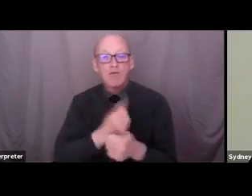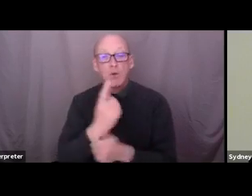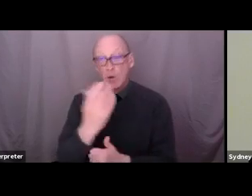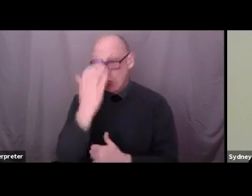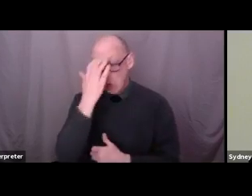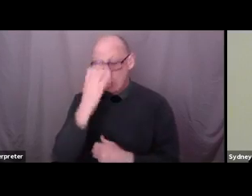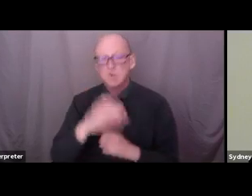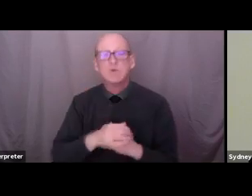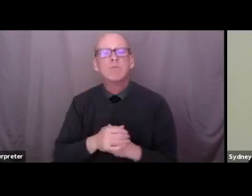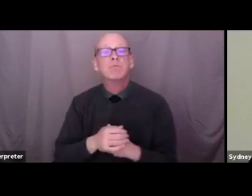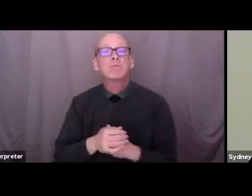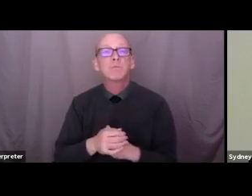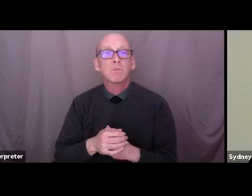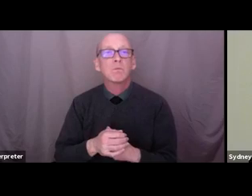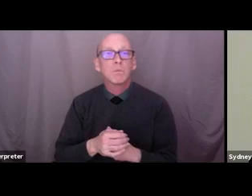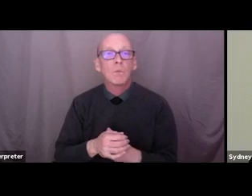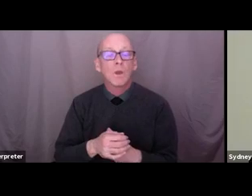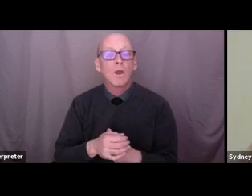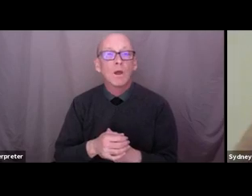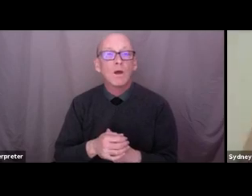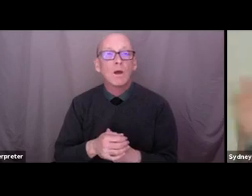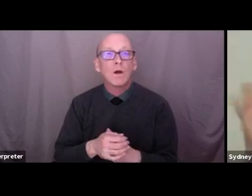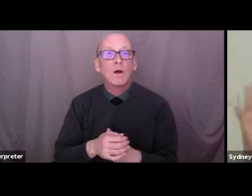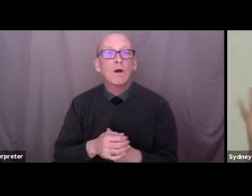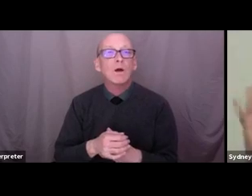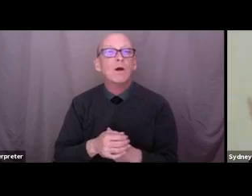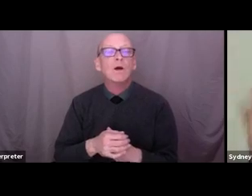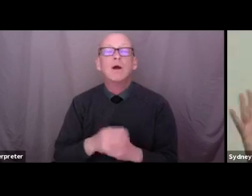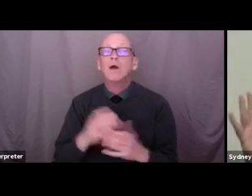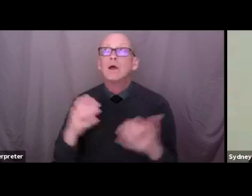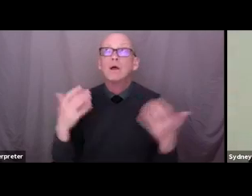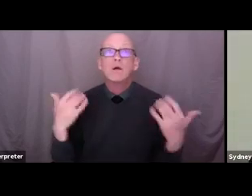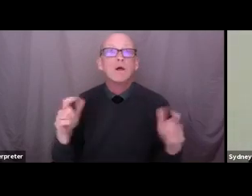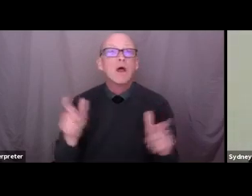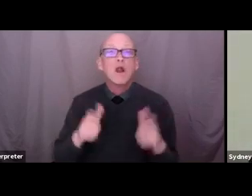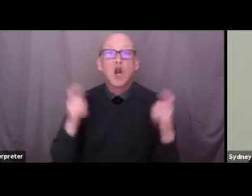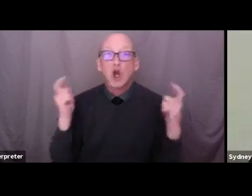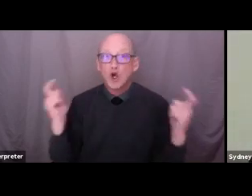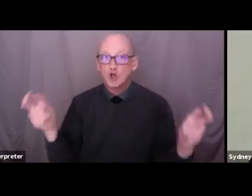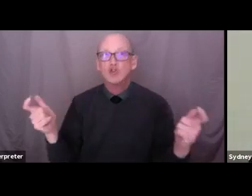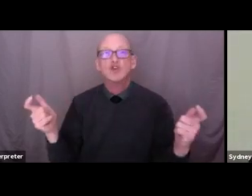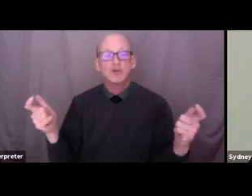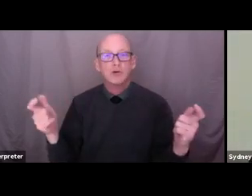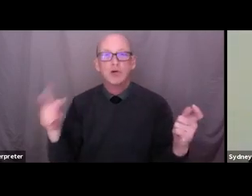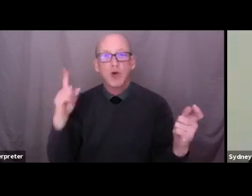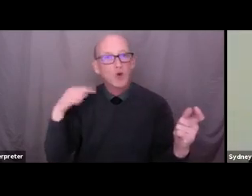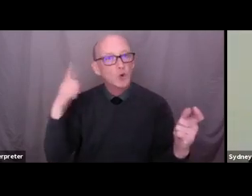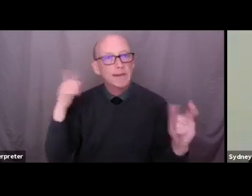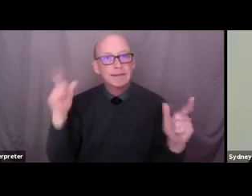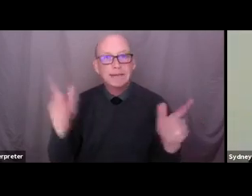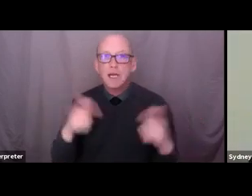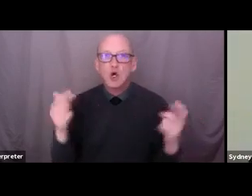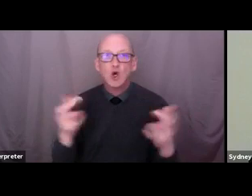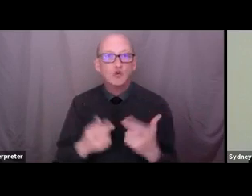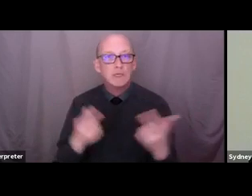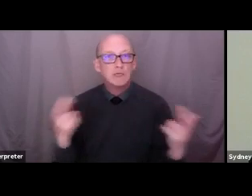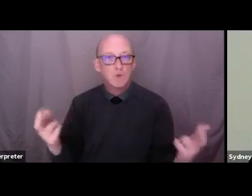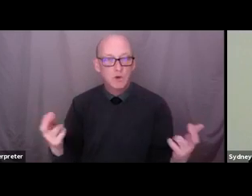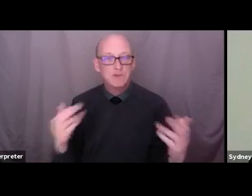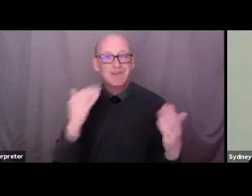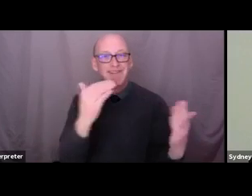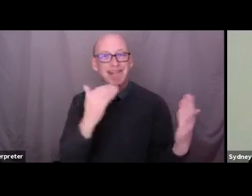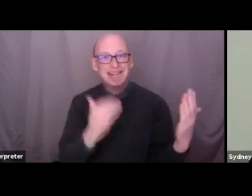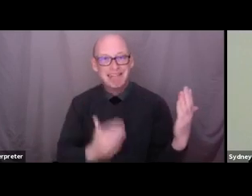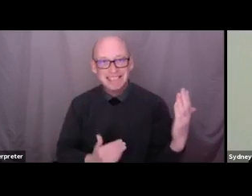of is that there is a ridiculously large resource list, I